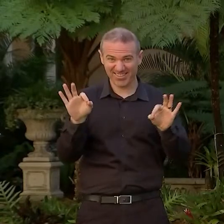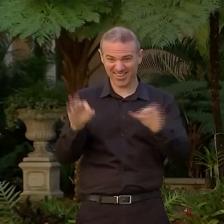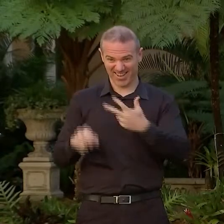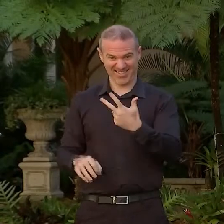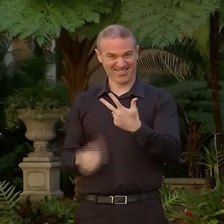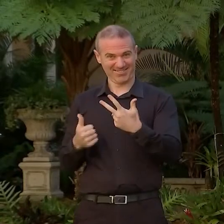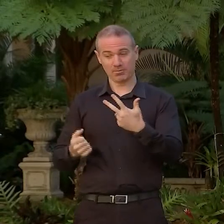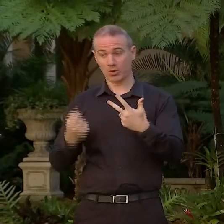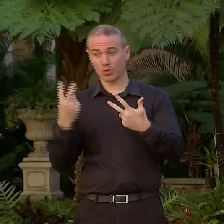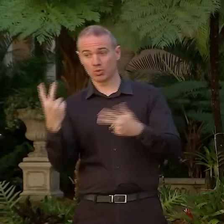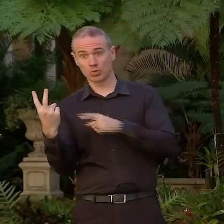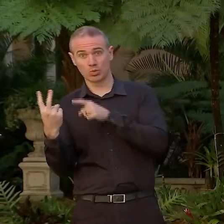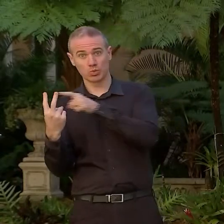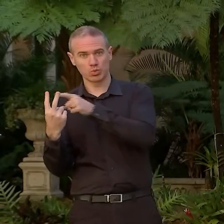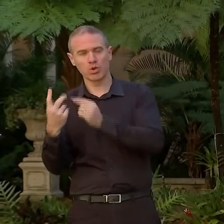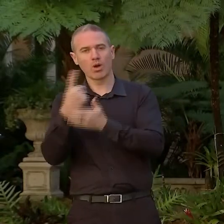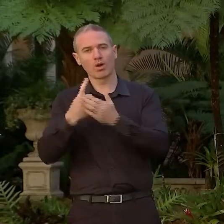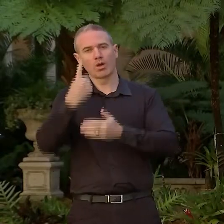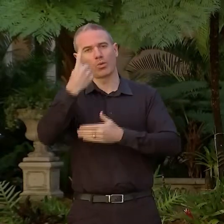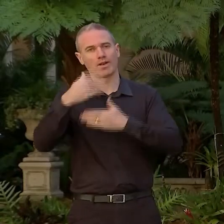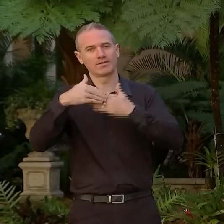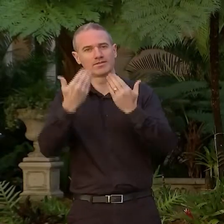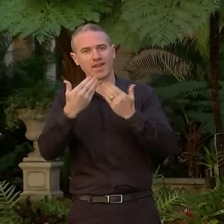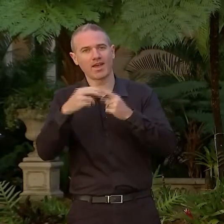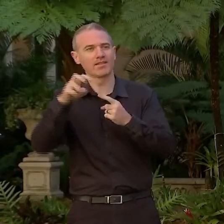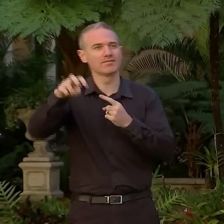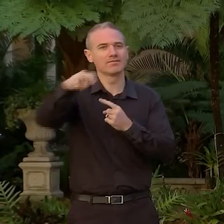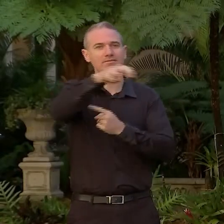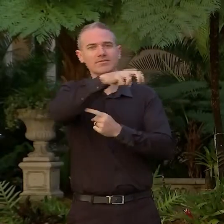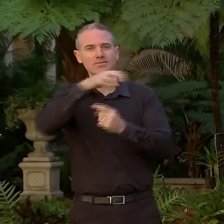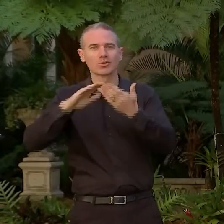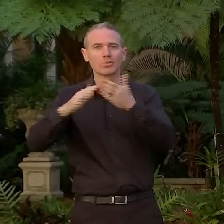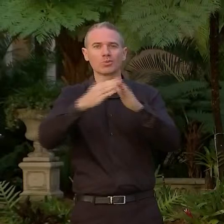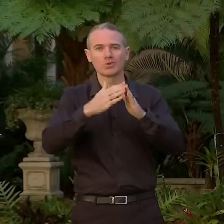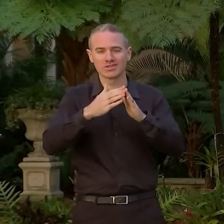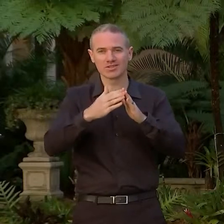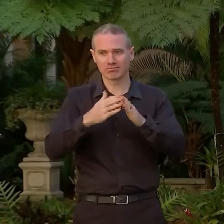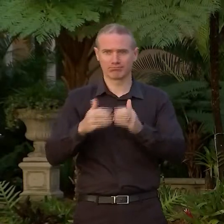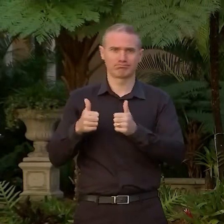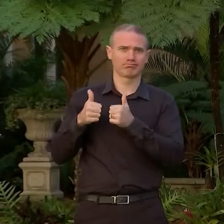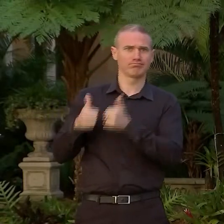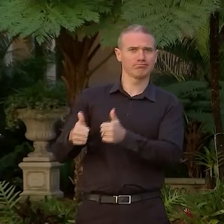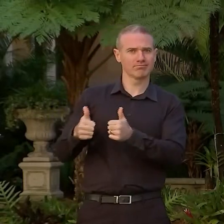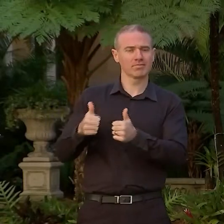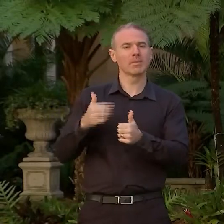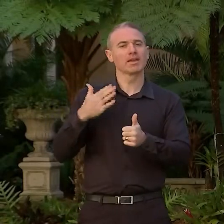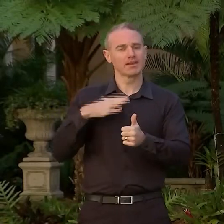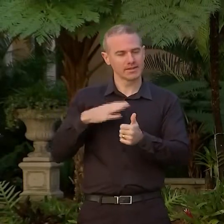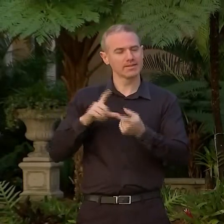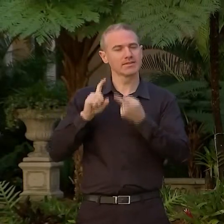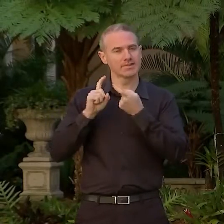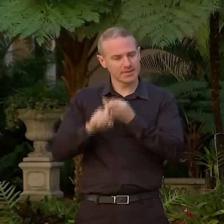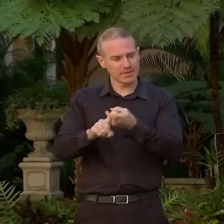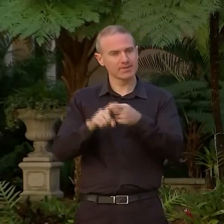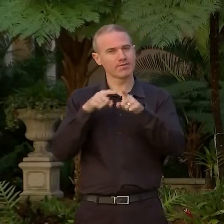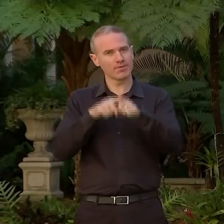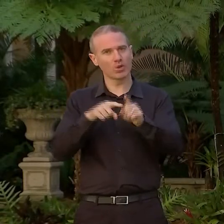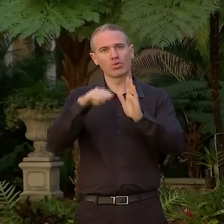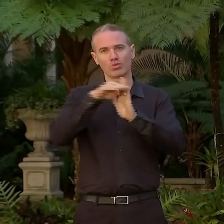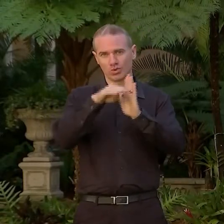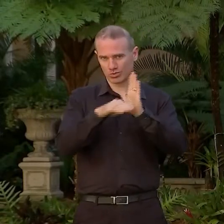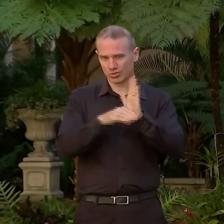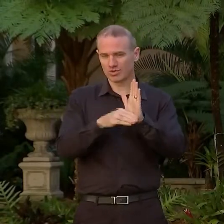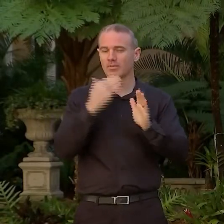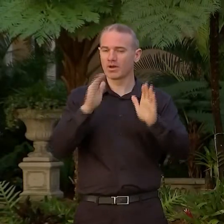others had 1 day in the community infectious. But we need to make sure we continue to follow the rules. Stay